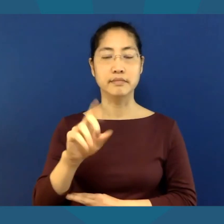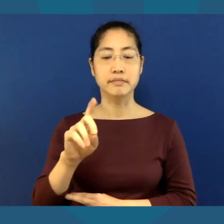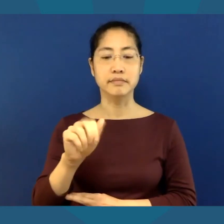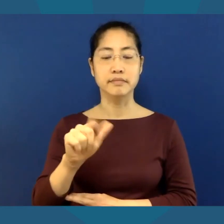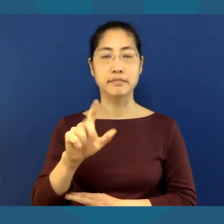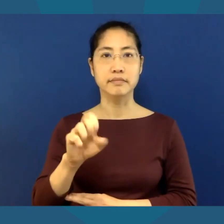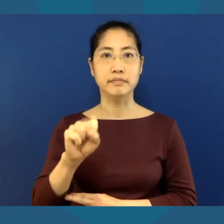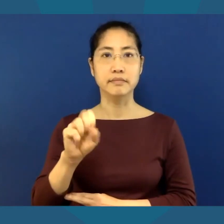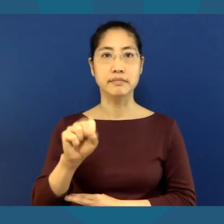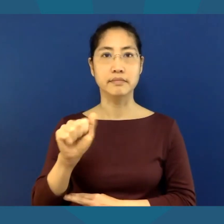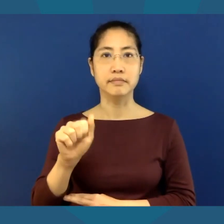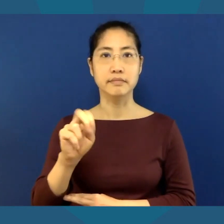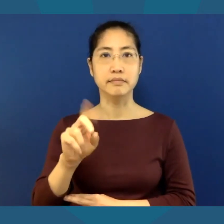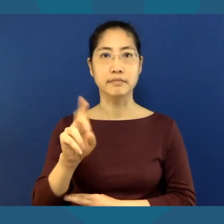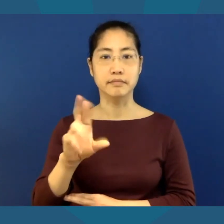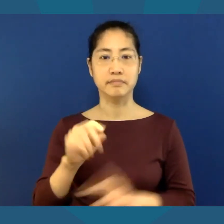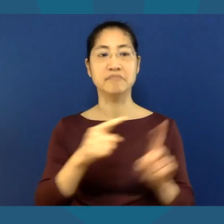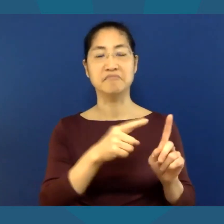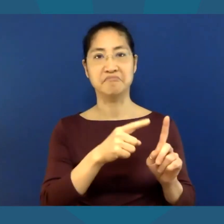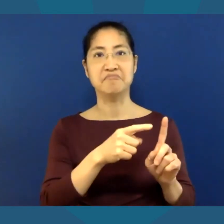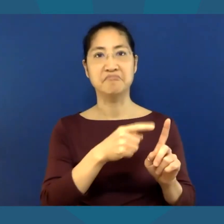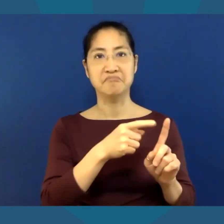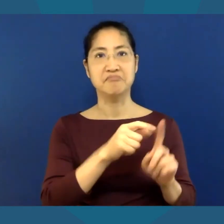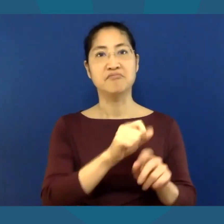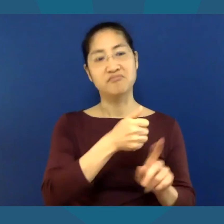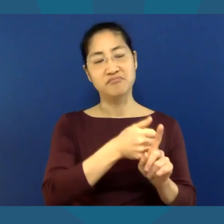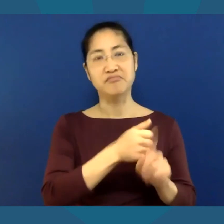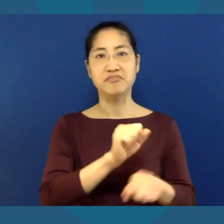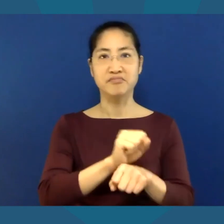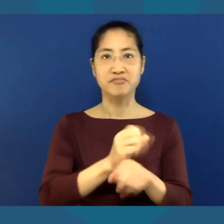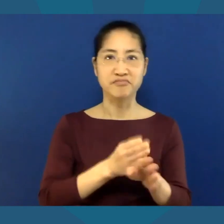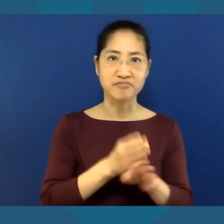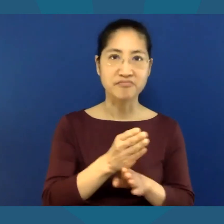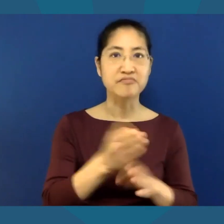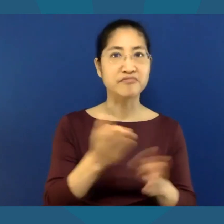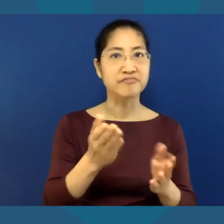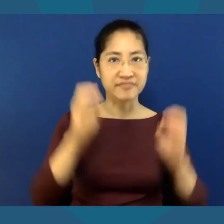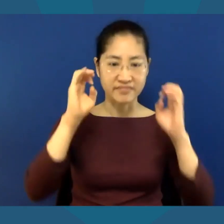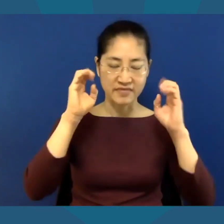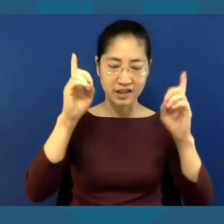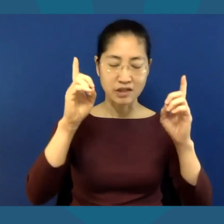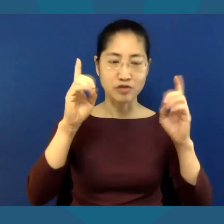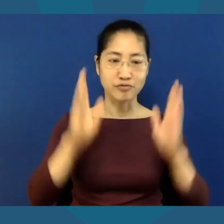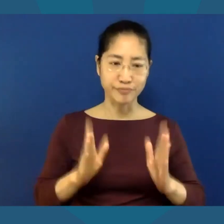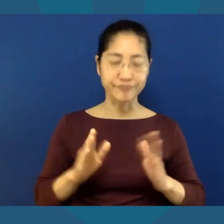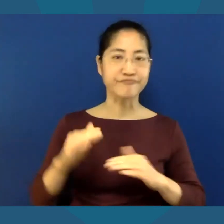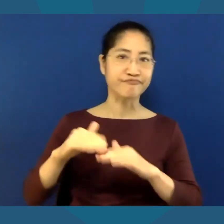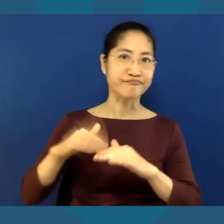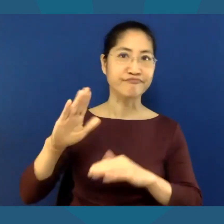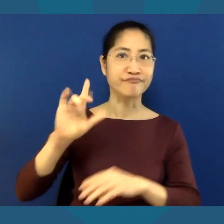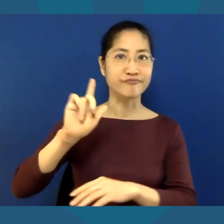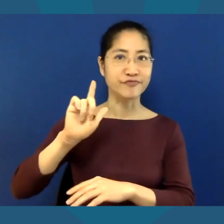Andrea D'Alessandro was a career educator for over 25 years.